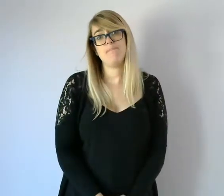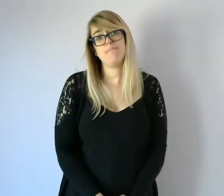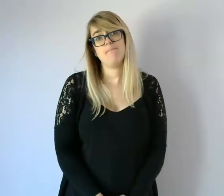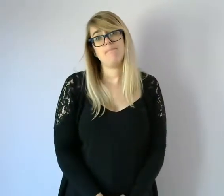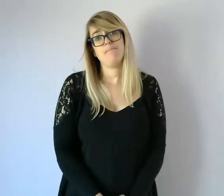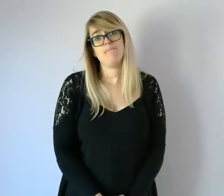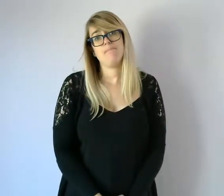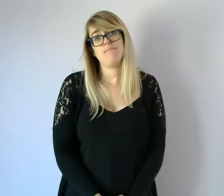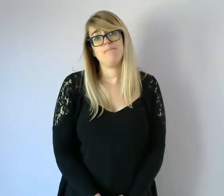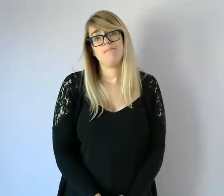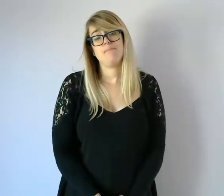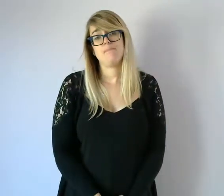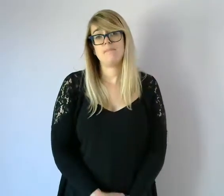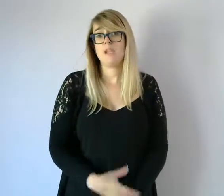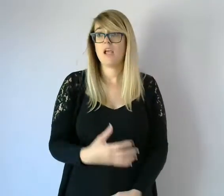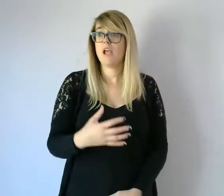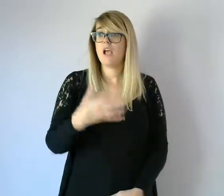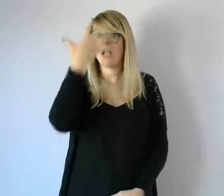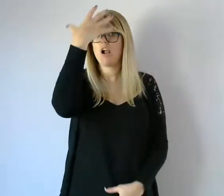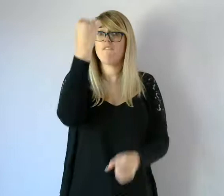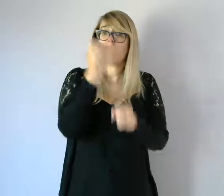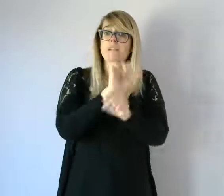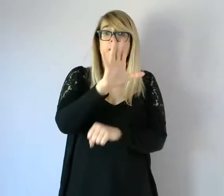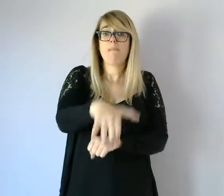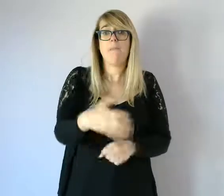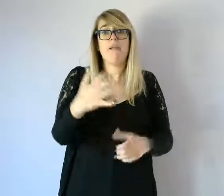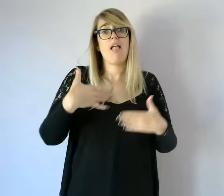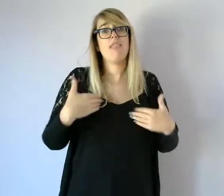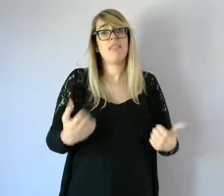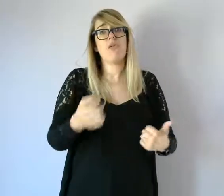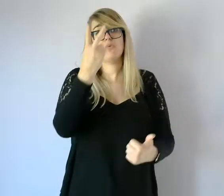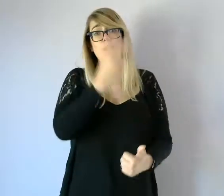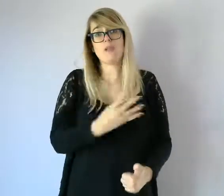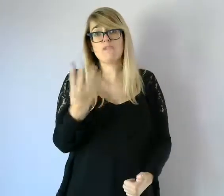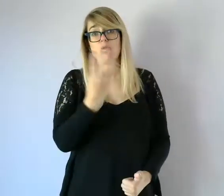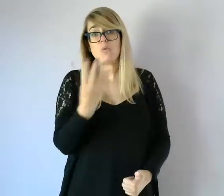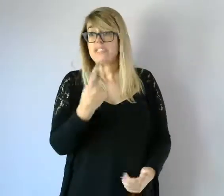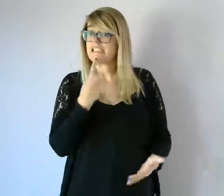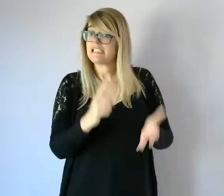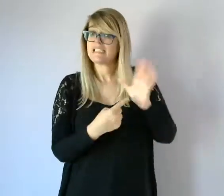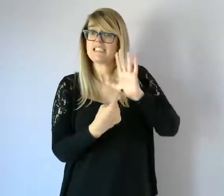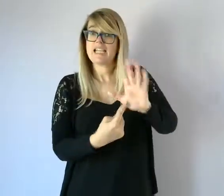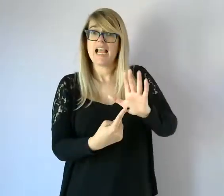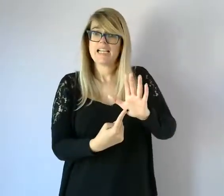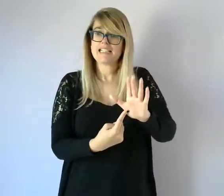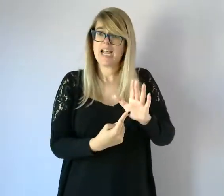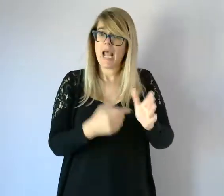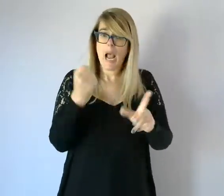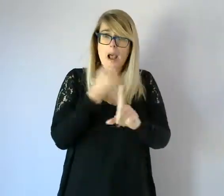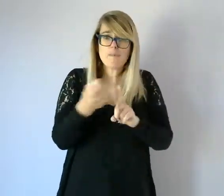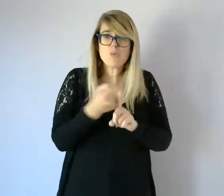The Department of Health 2014 says patterns of abuse may include